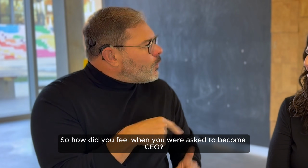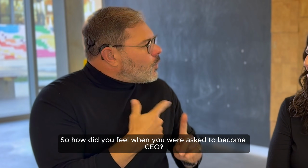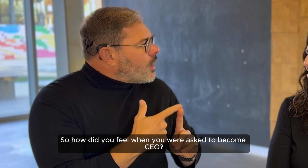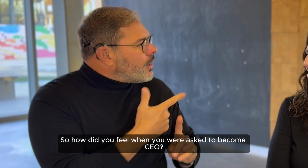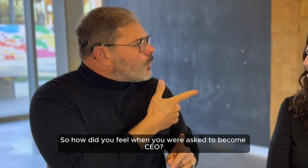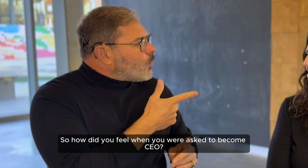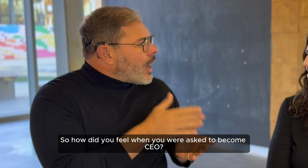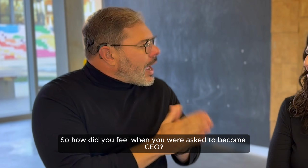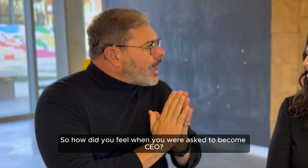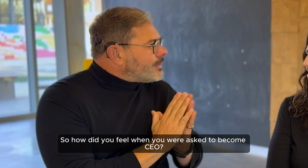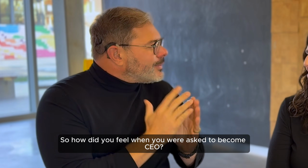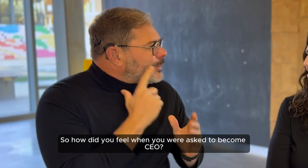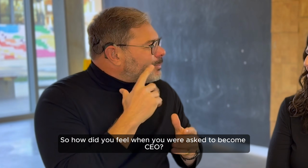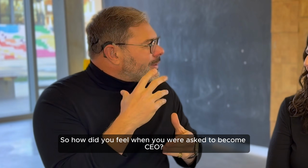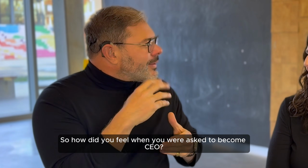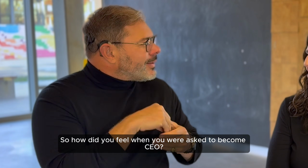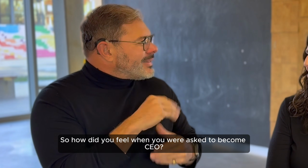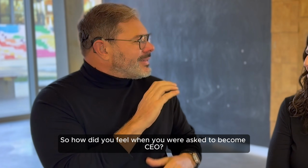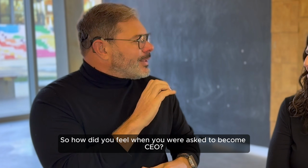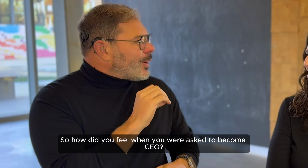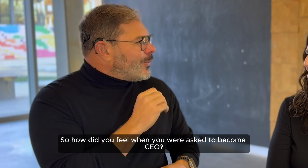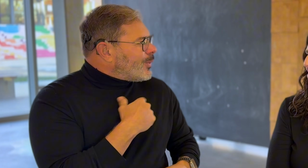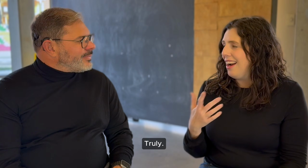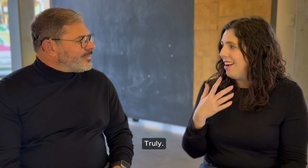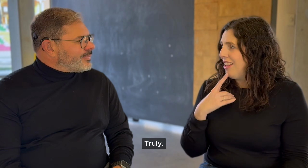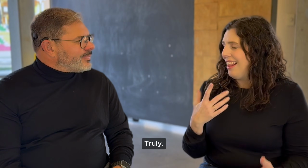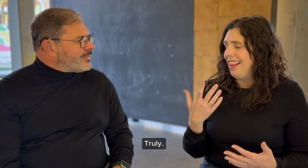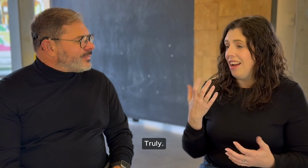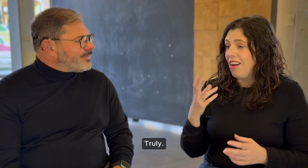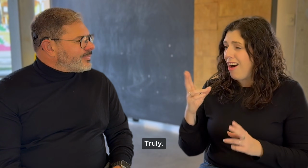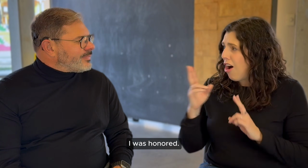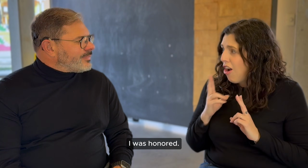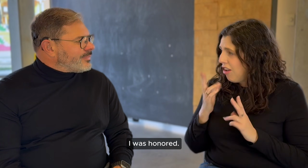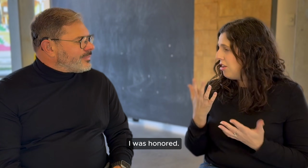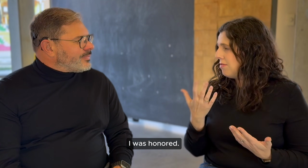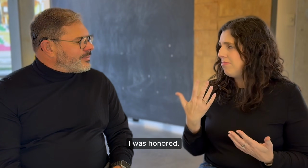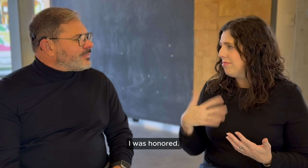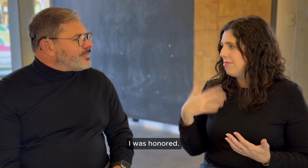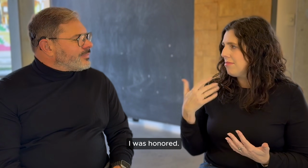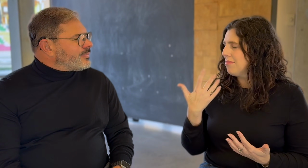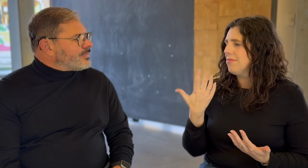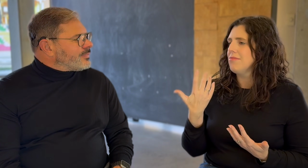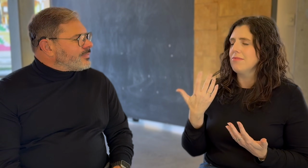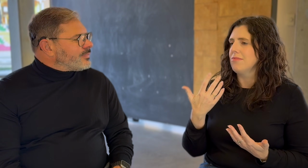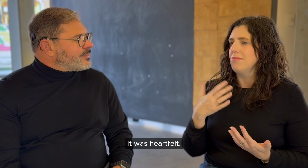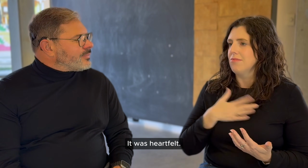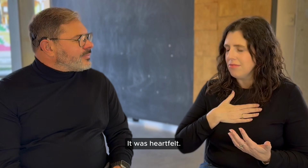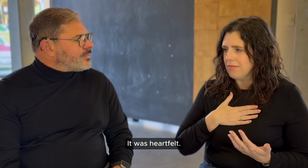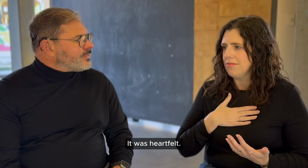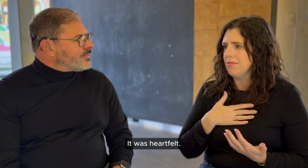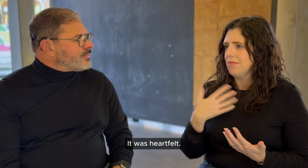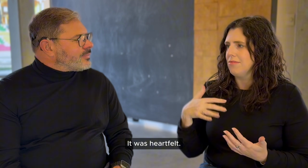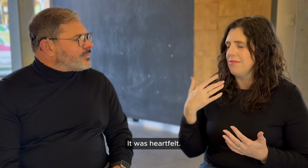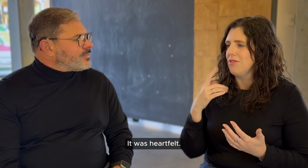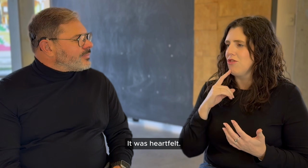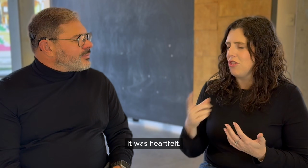feel when you were asked to become CEO? I mean, really, I was honored. It was